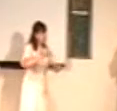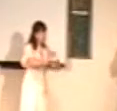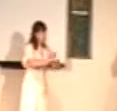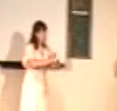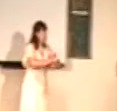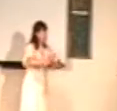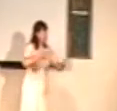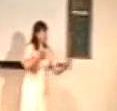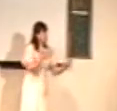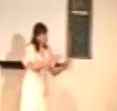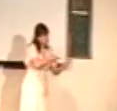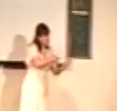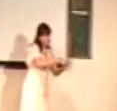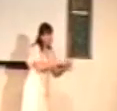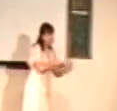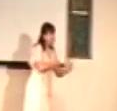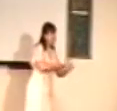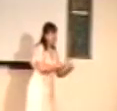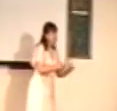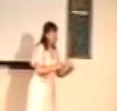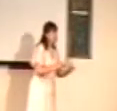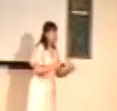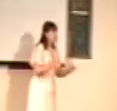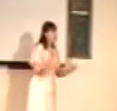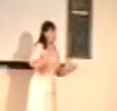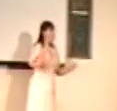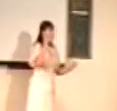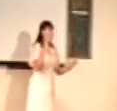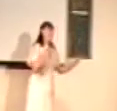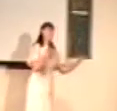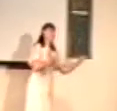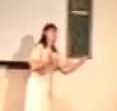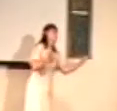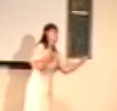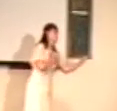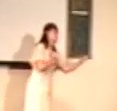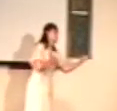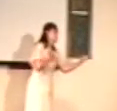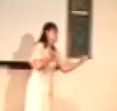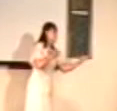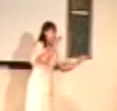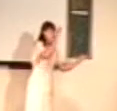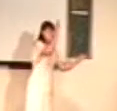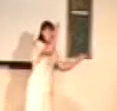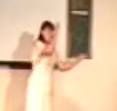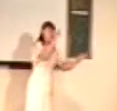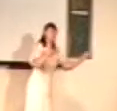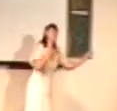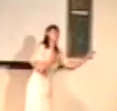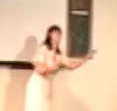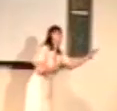to practice my dancing Oh please, daddy, please